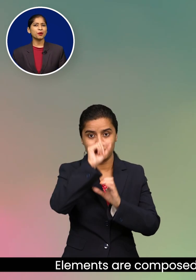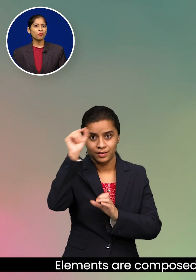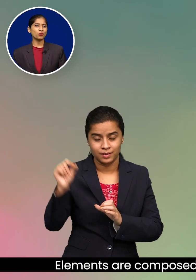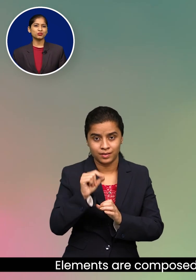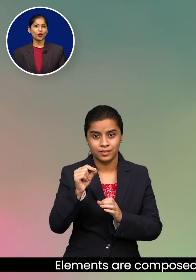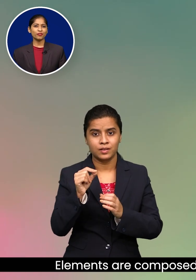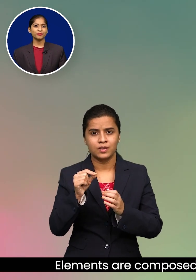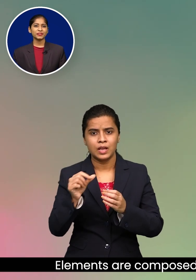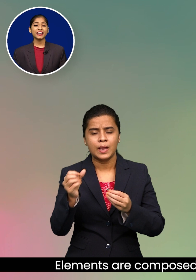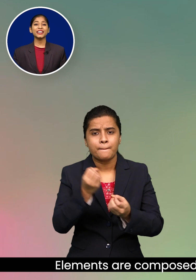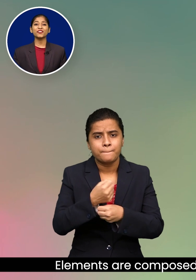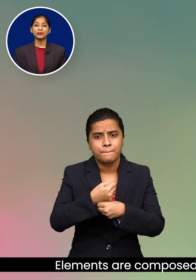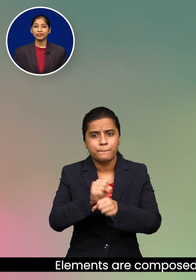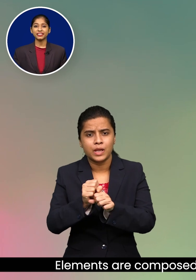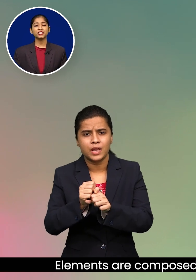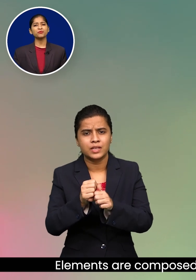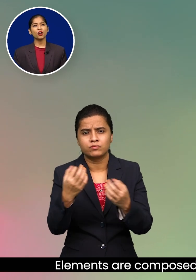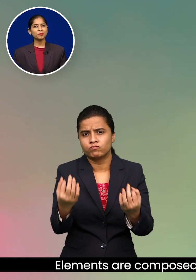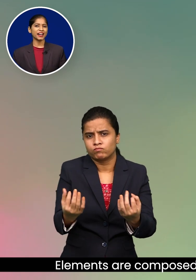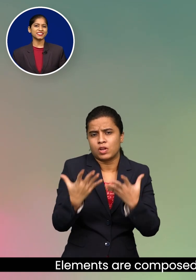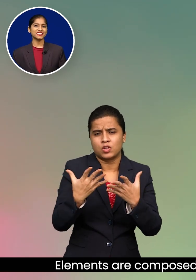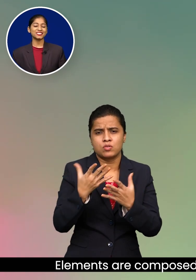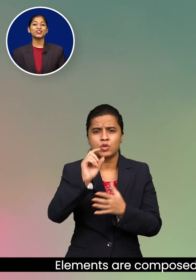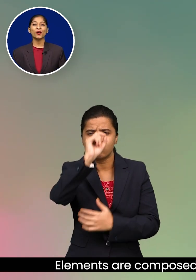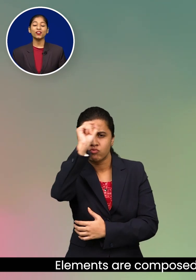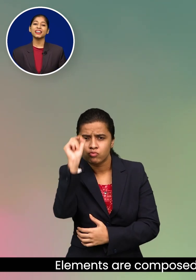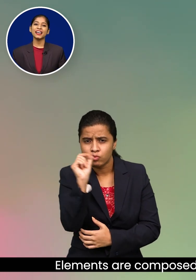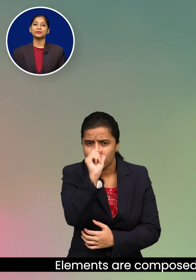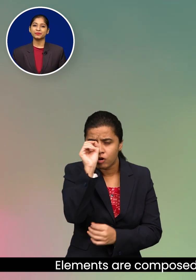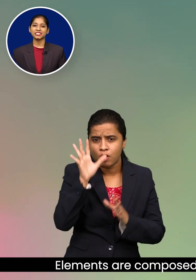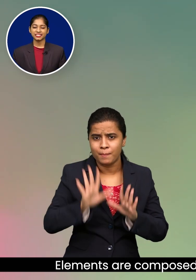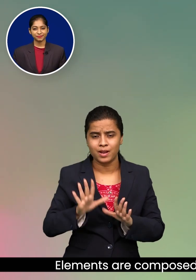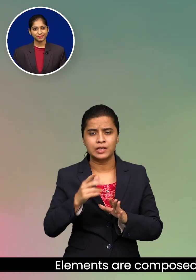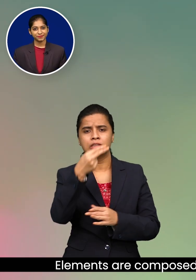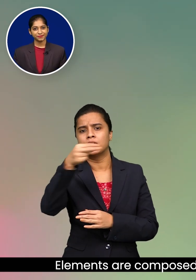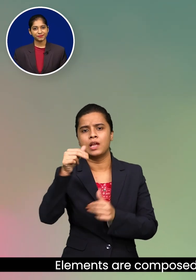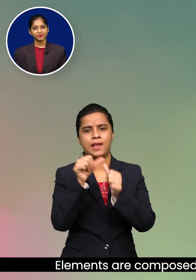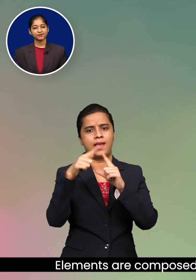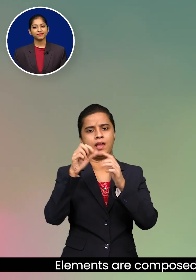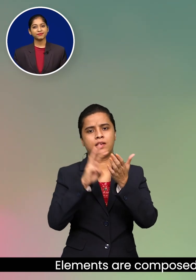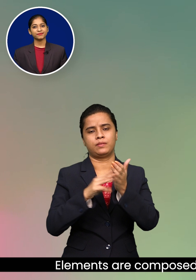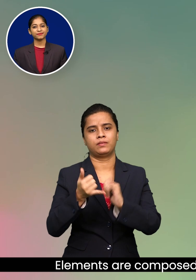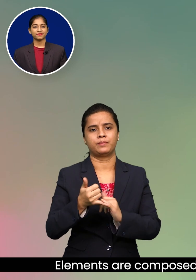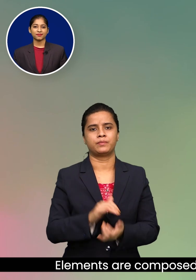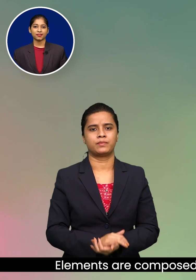Elements are composed of incredibly small particles called atoms.